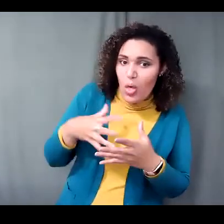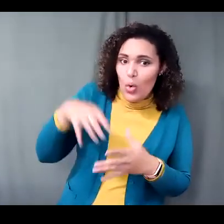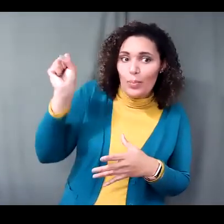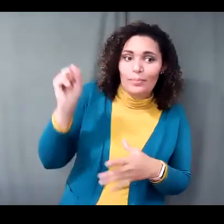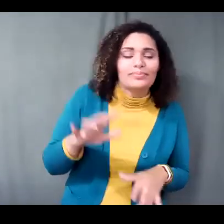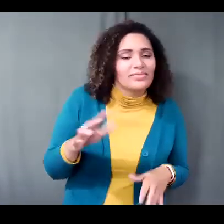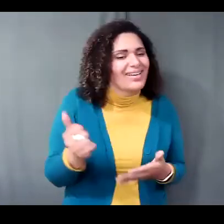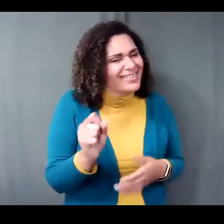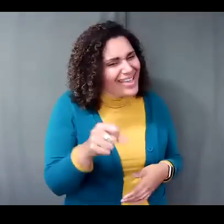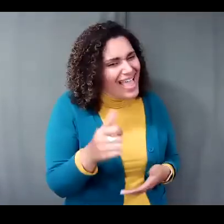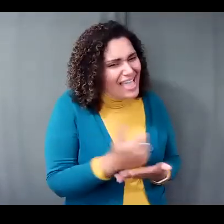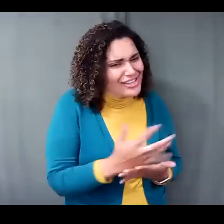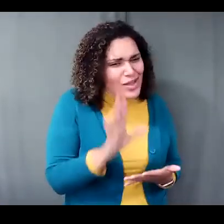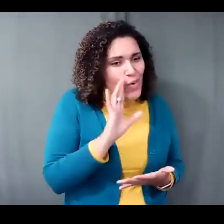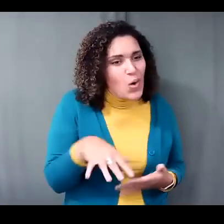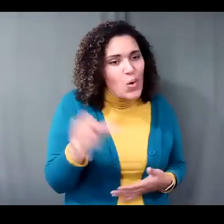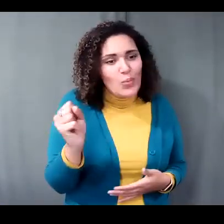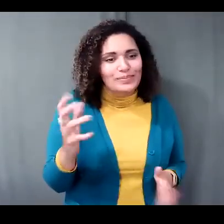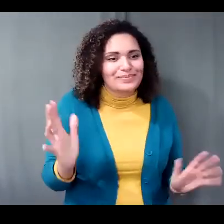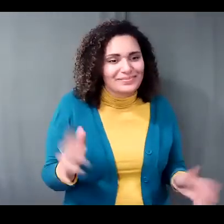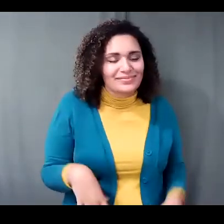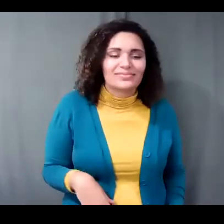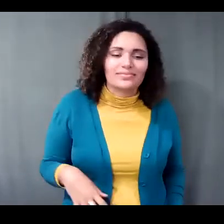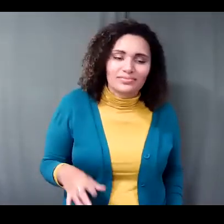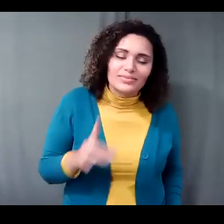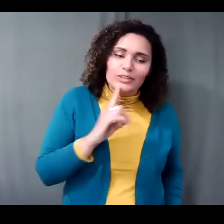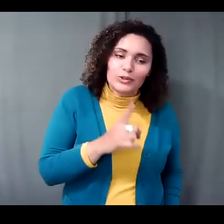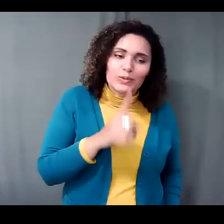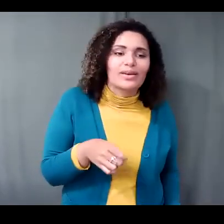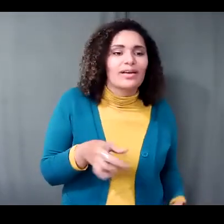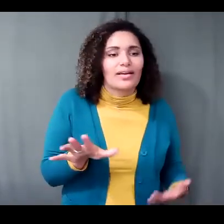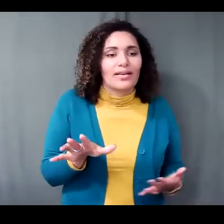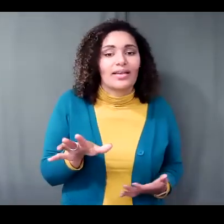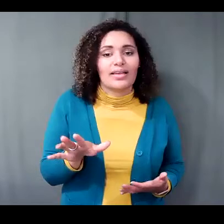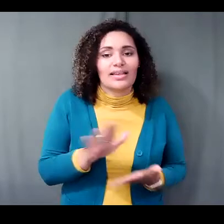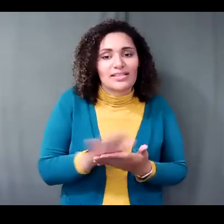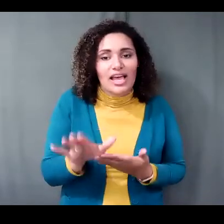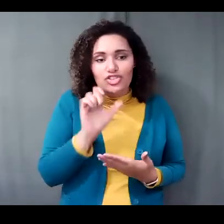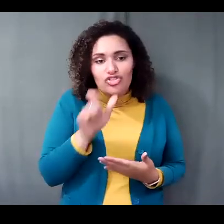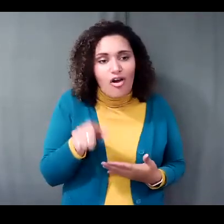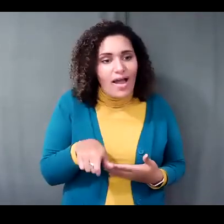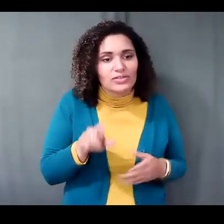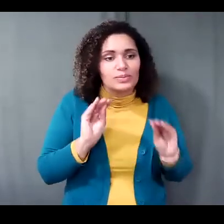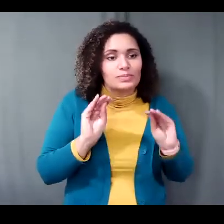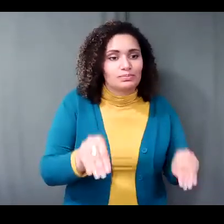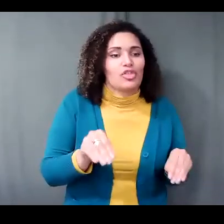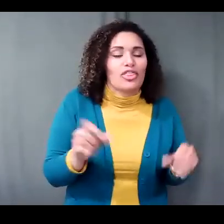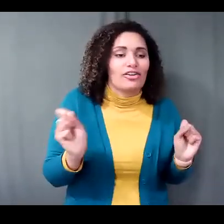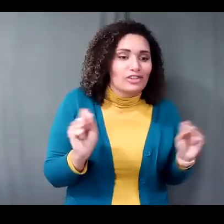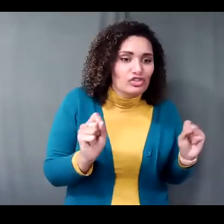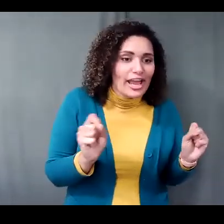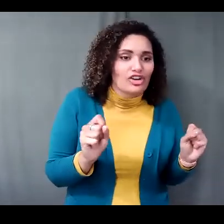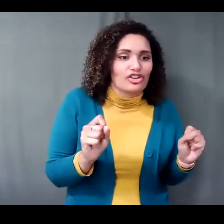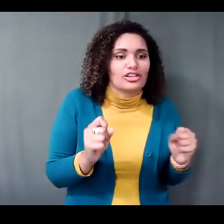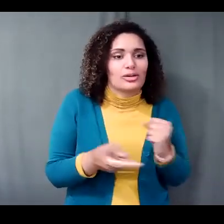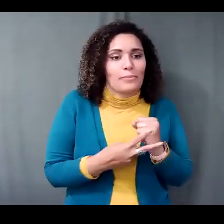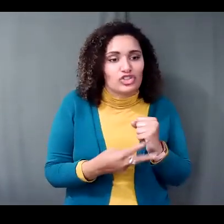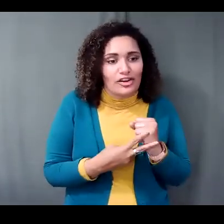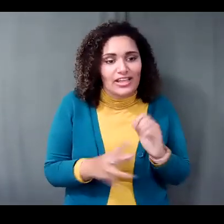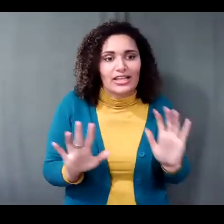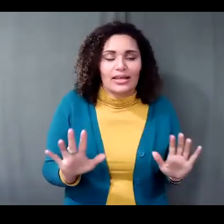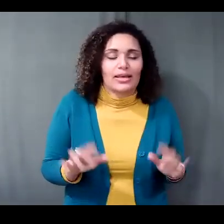of a small wine glass. We'll drink it usually in just a regular white wine glass, which tend to be smaller, and the reason it's small is that partly it